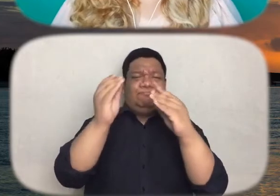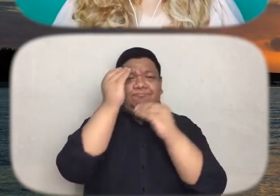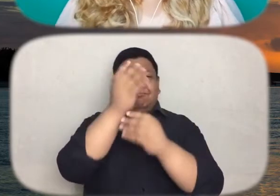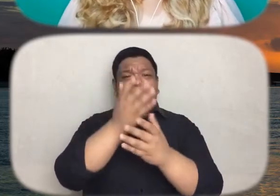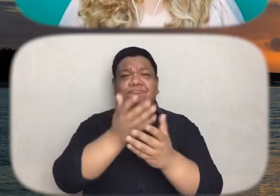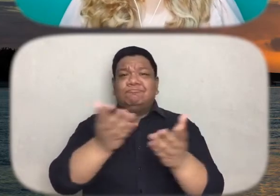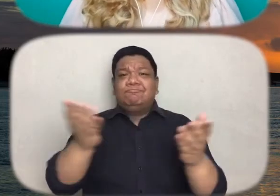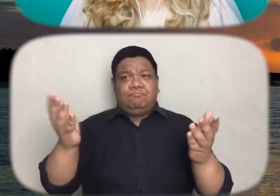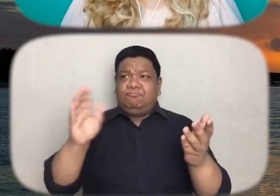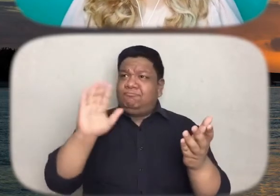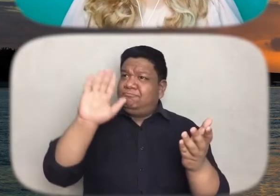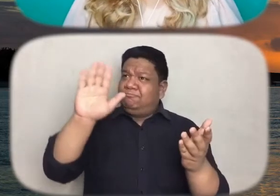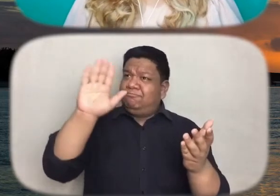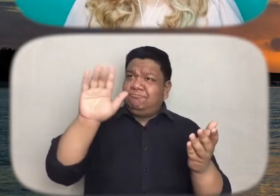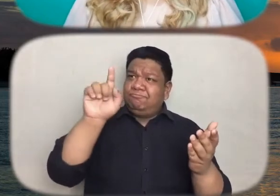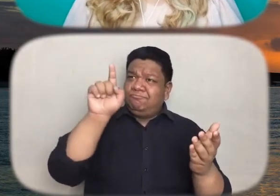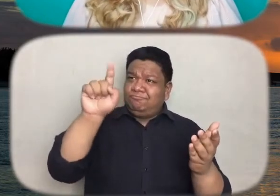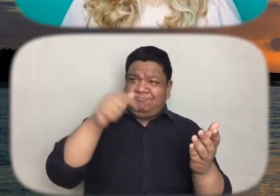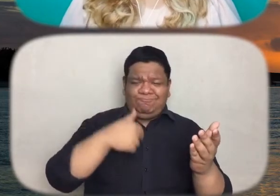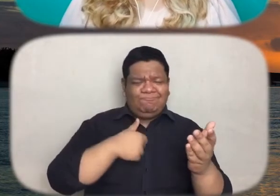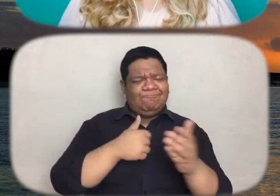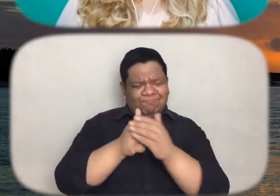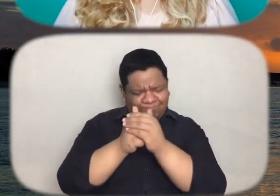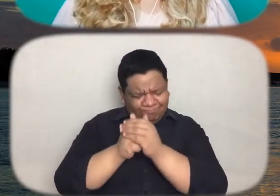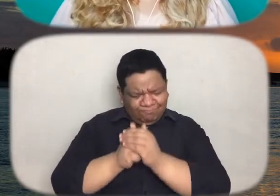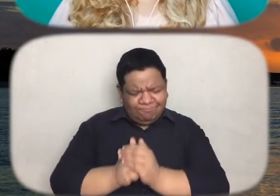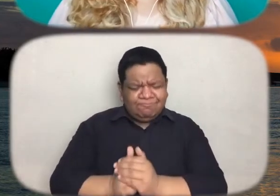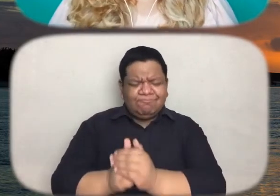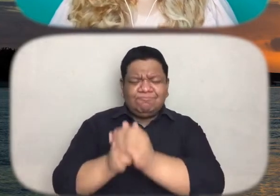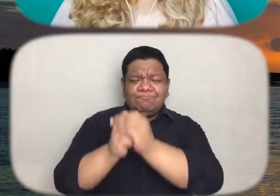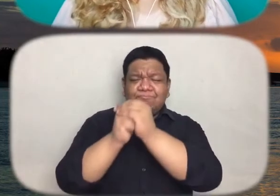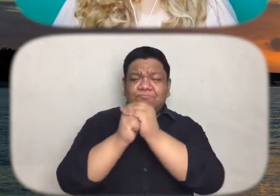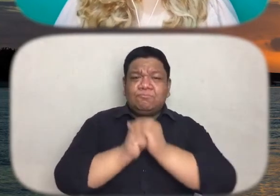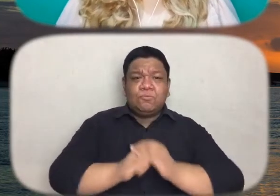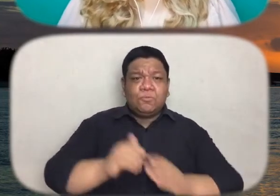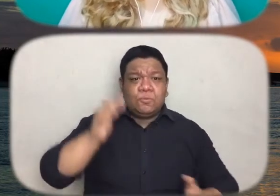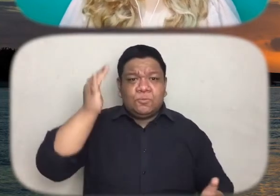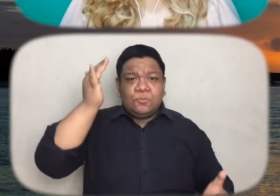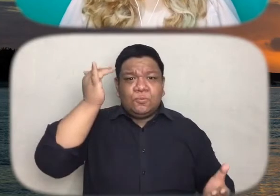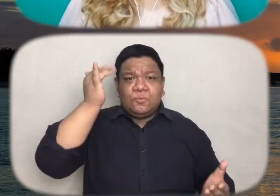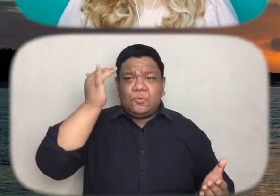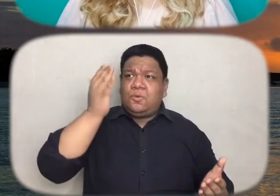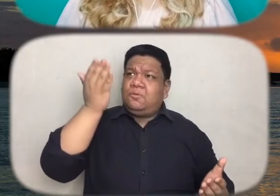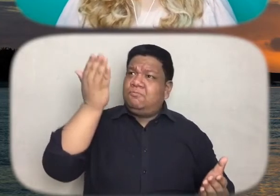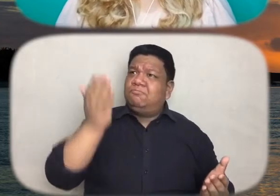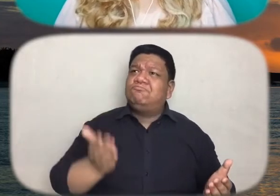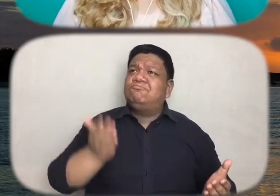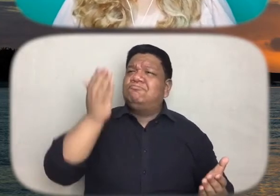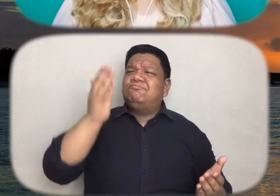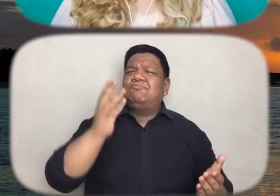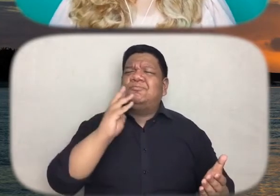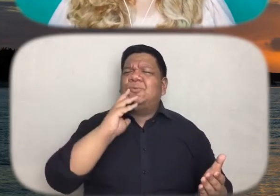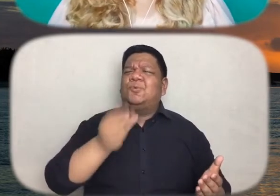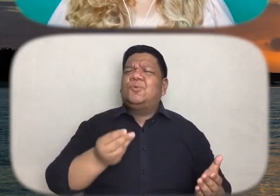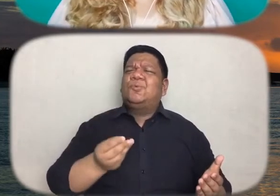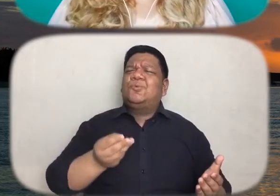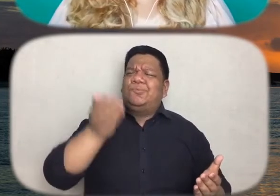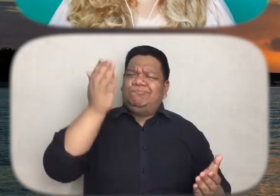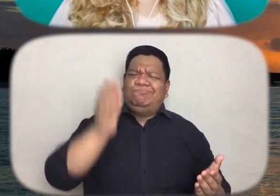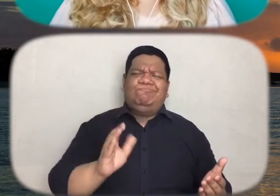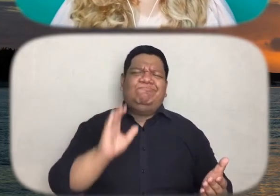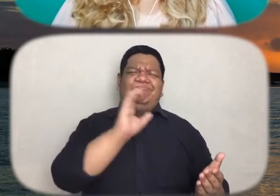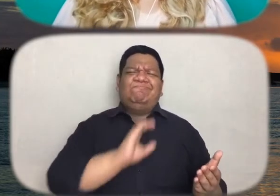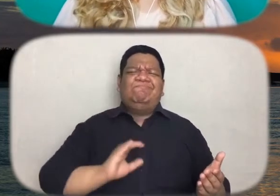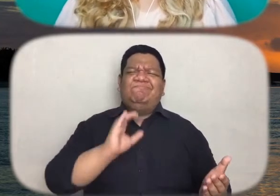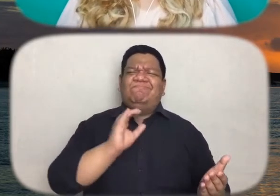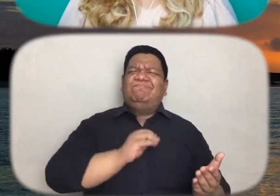say, Lord, I worship you because of who you